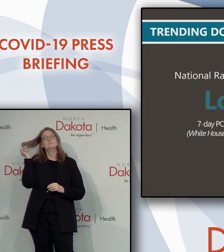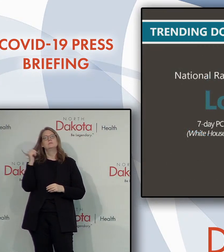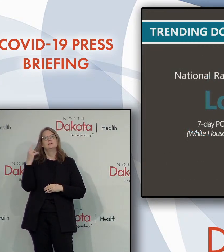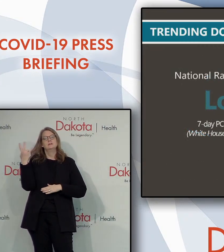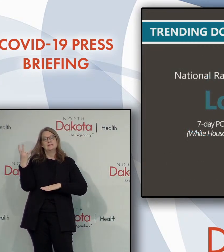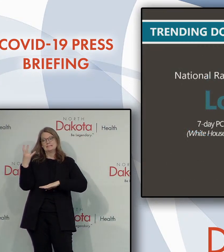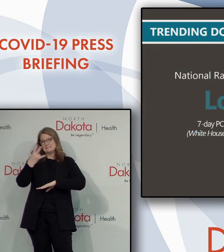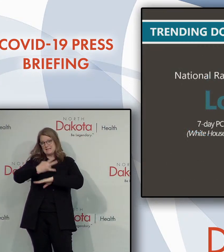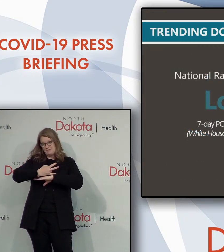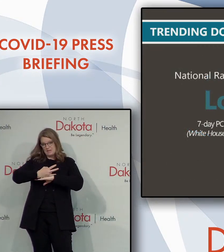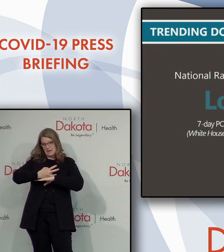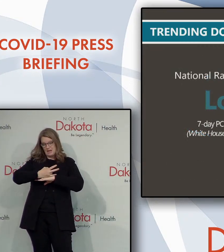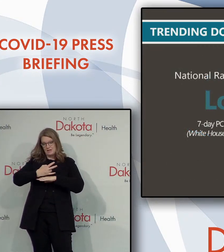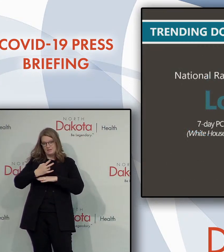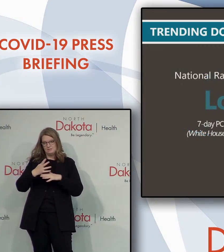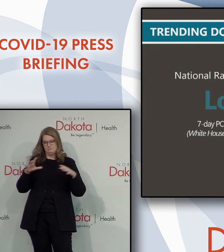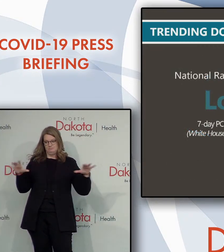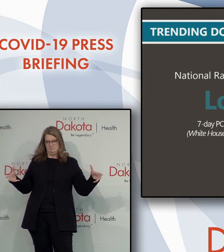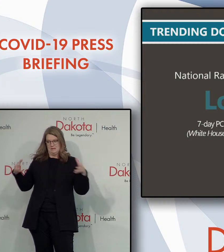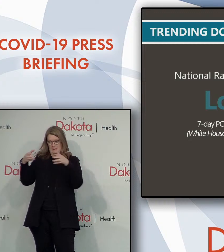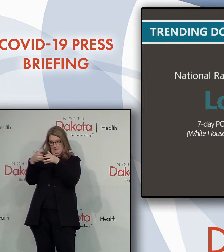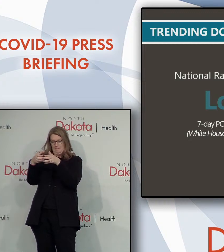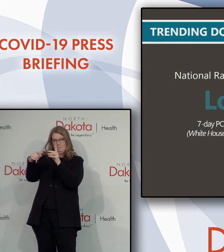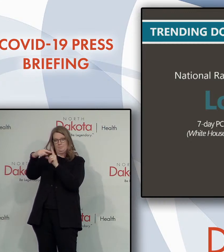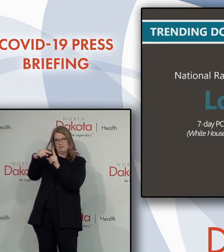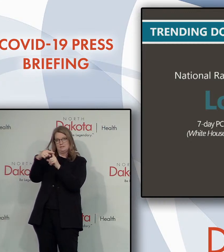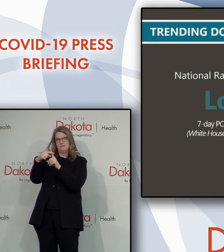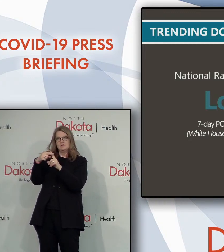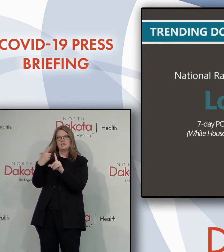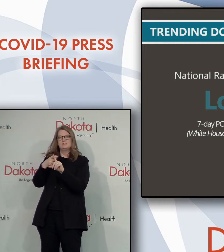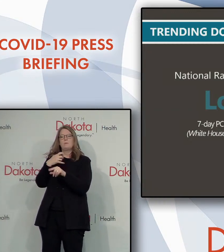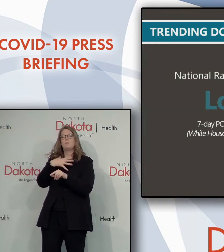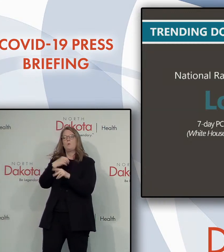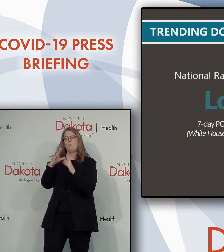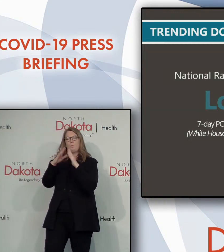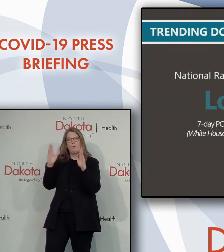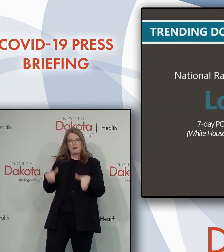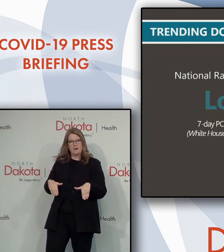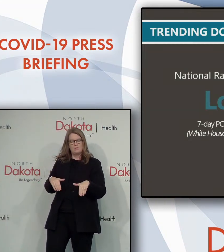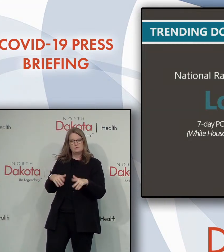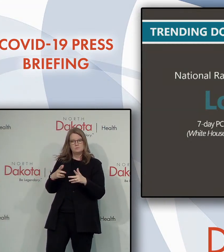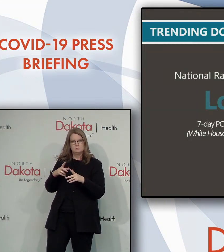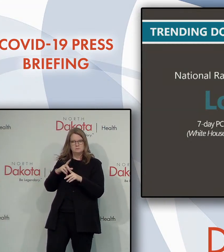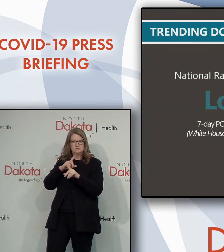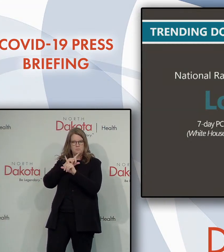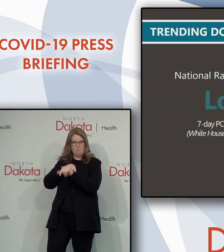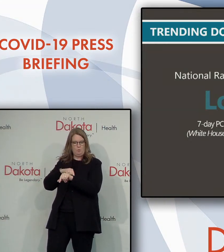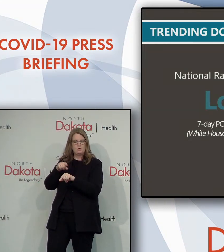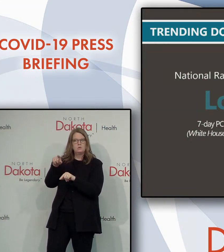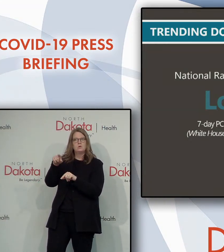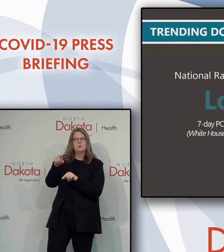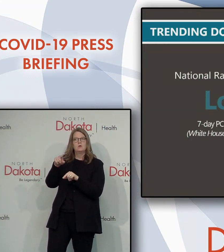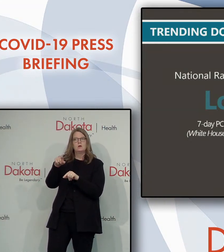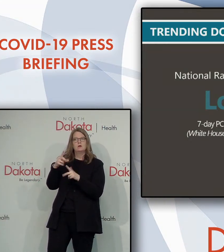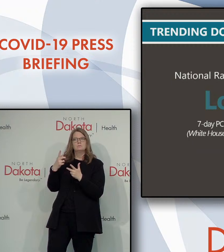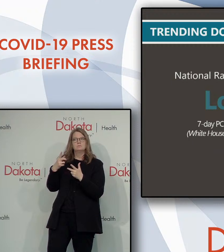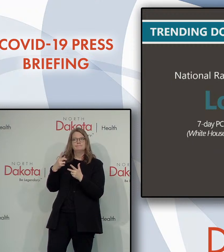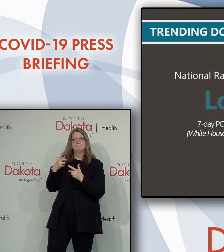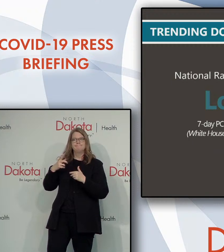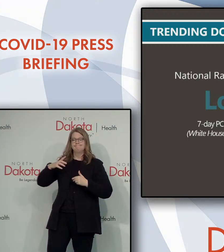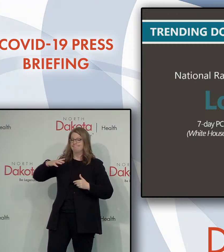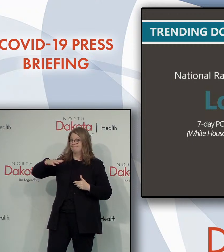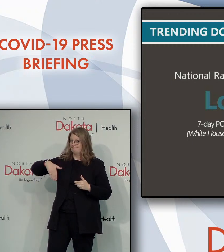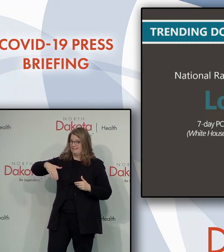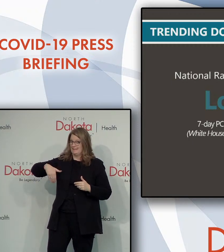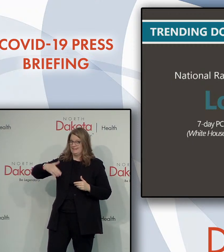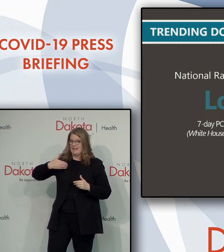7-day positivity rate, this is from the White House profile report, which came out earlier this week. We do not yet have